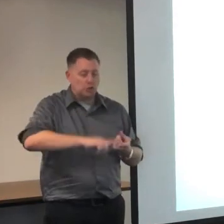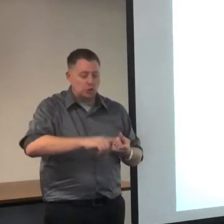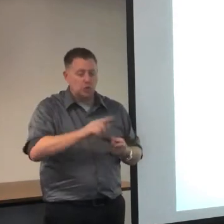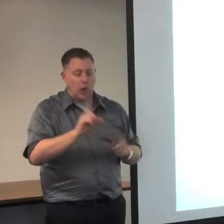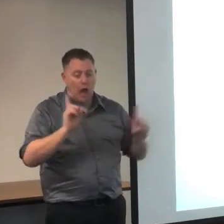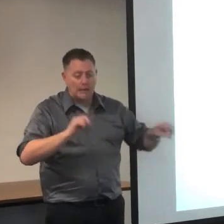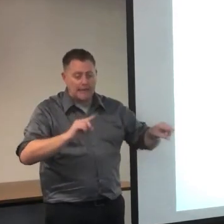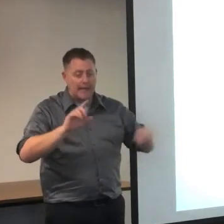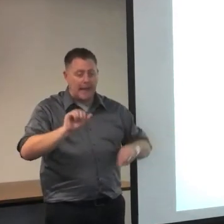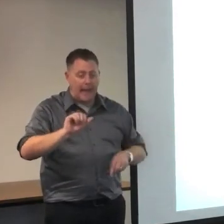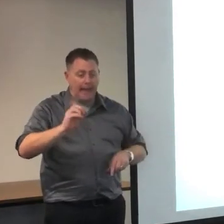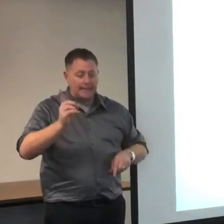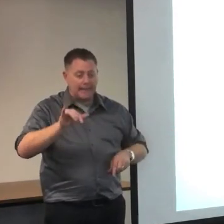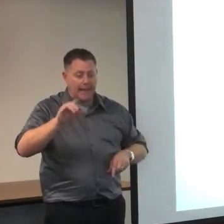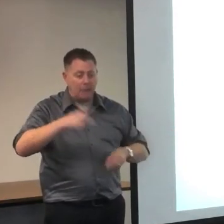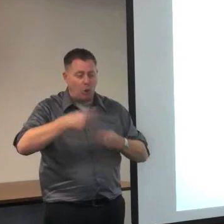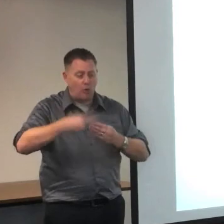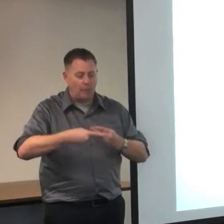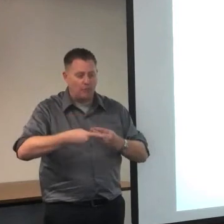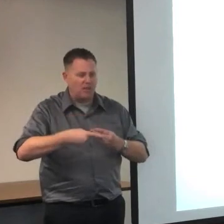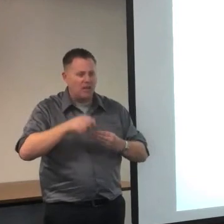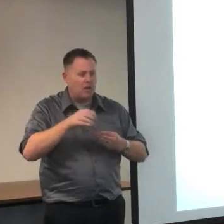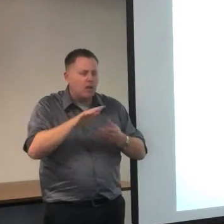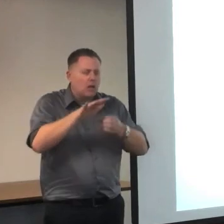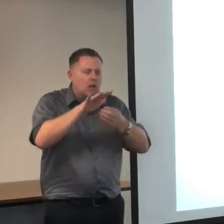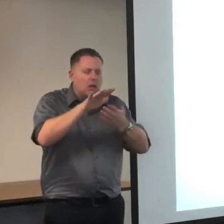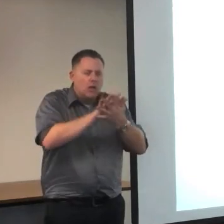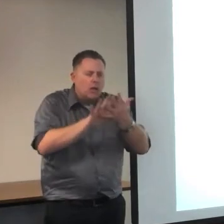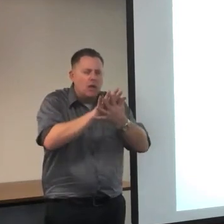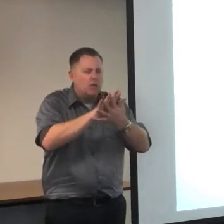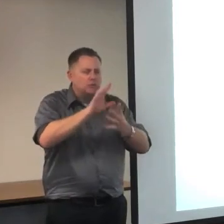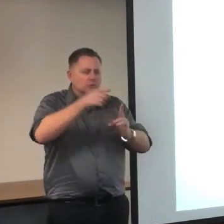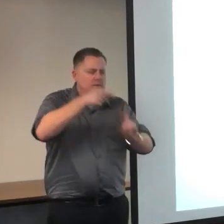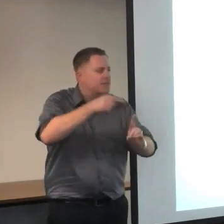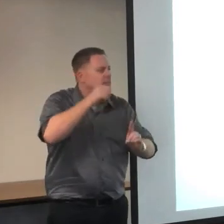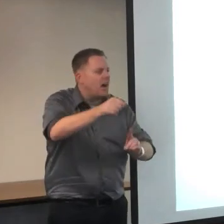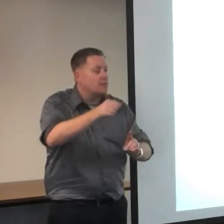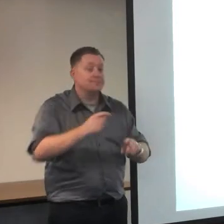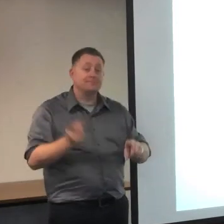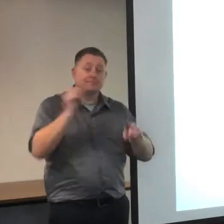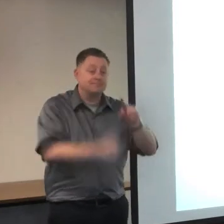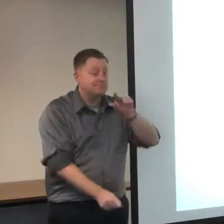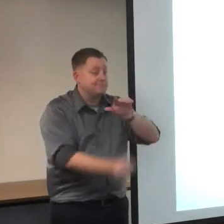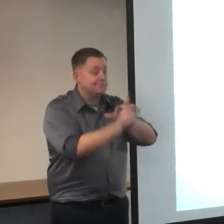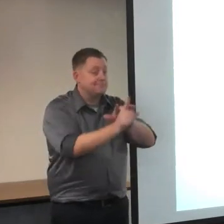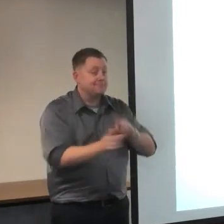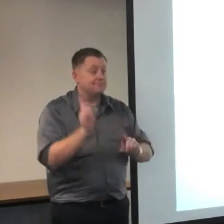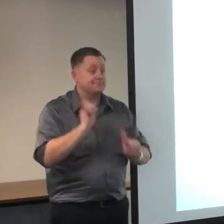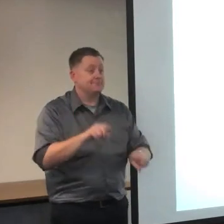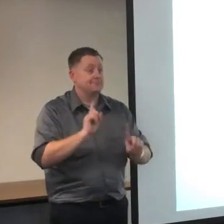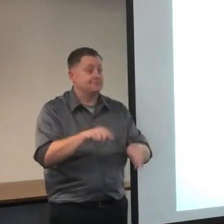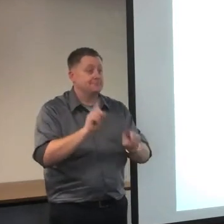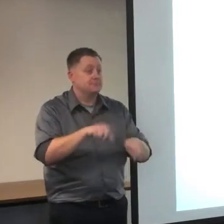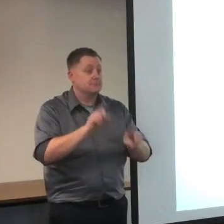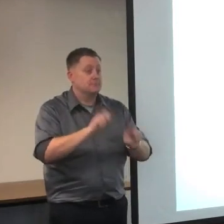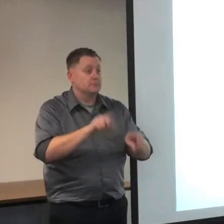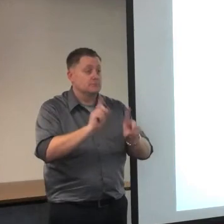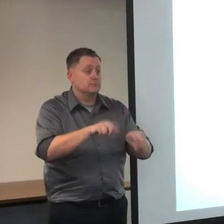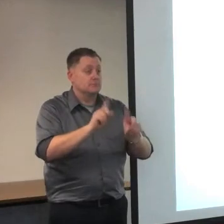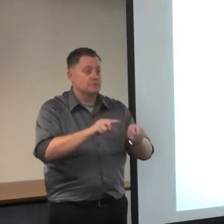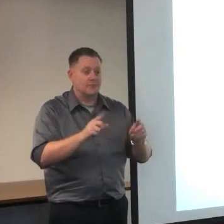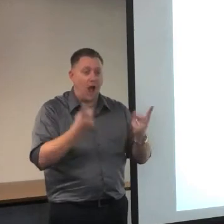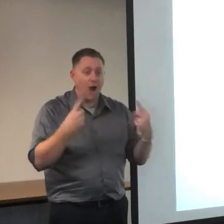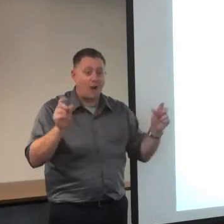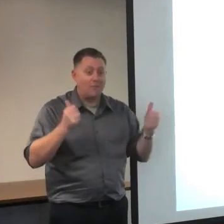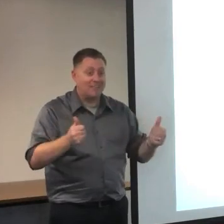program. Well, that's not very specific, and by virtue of showing up at day program and meeting attendance requirements, you've